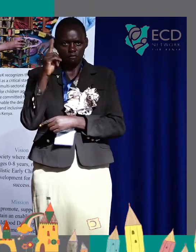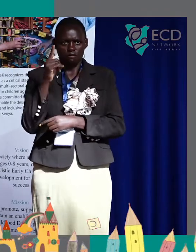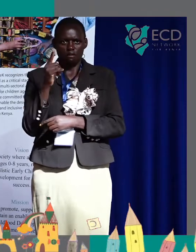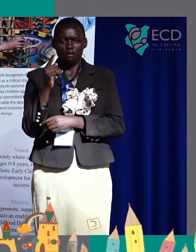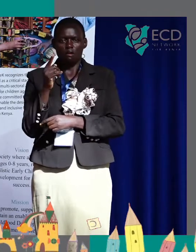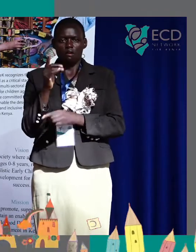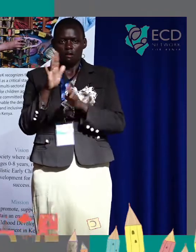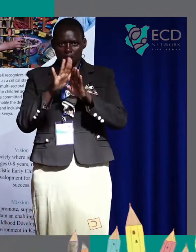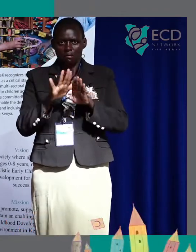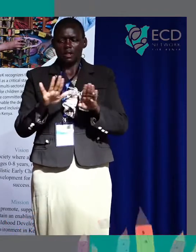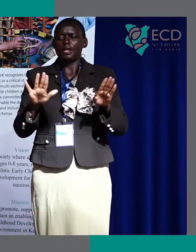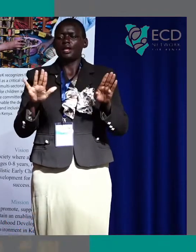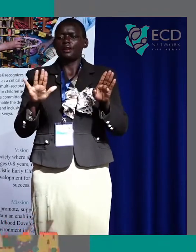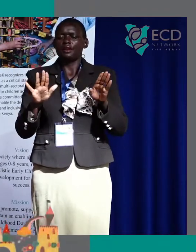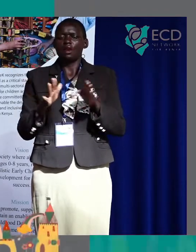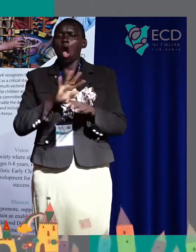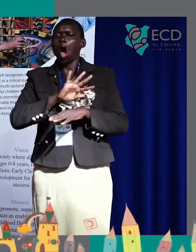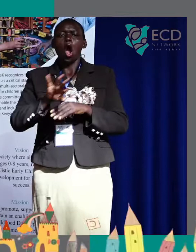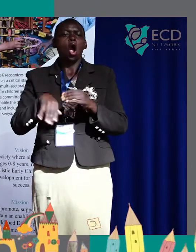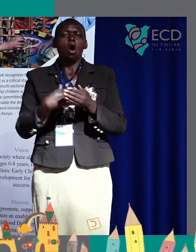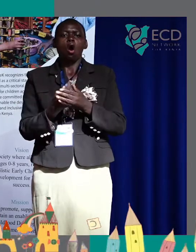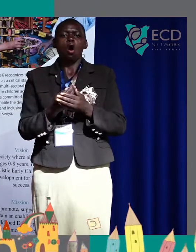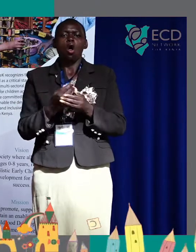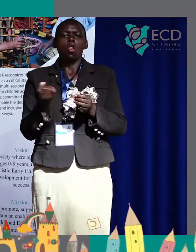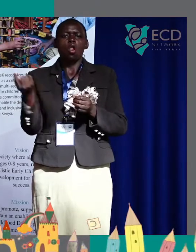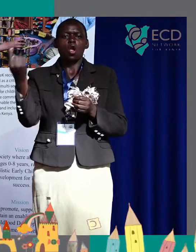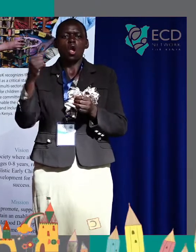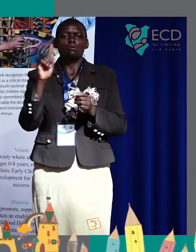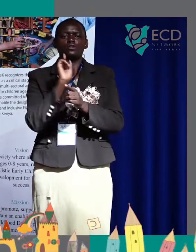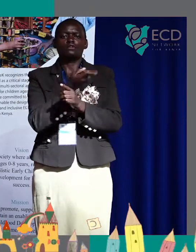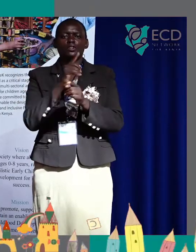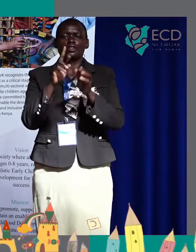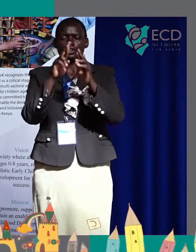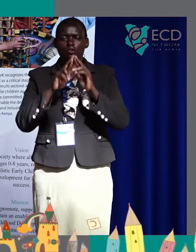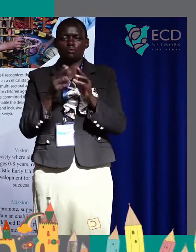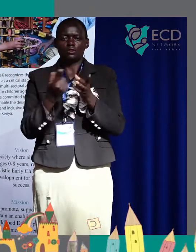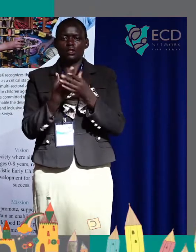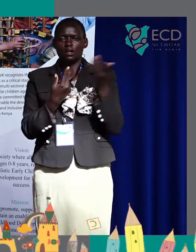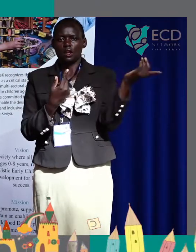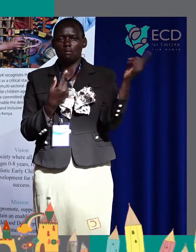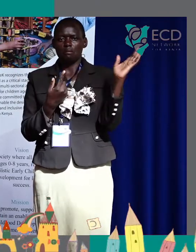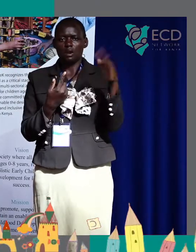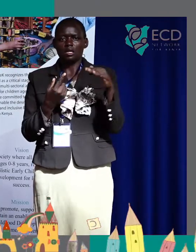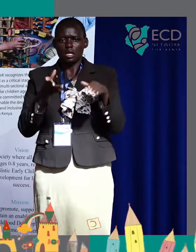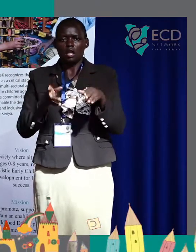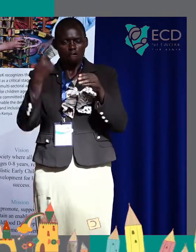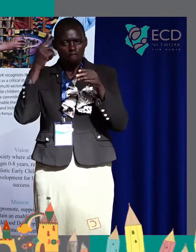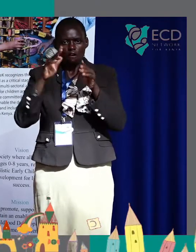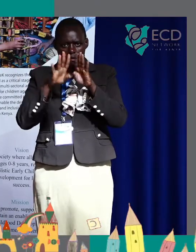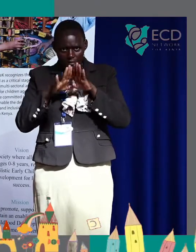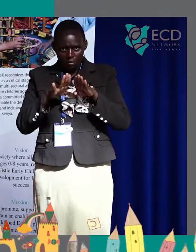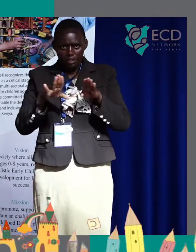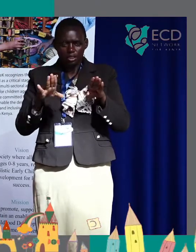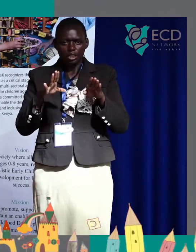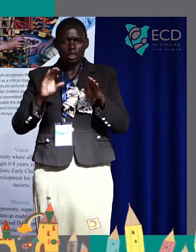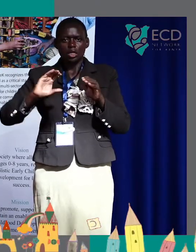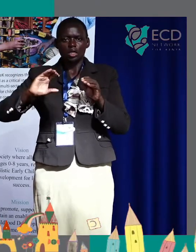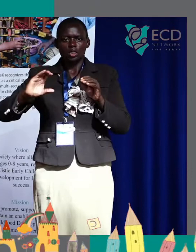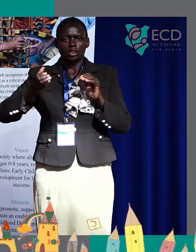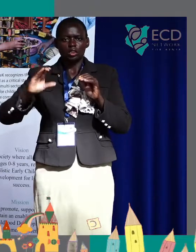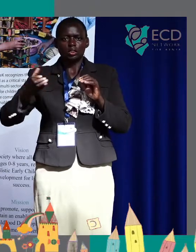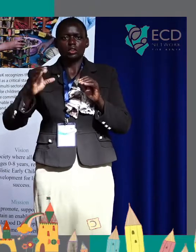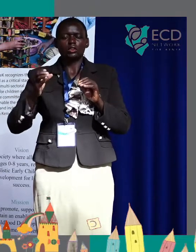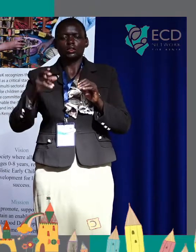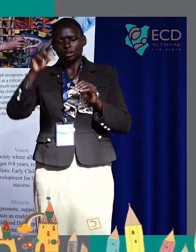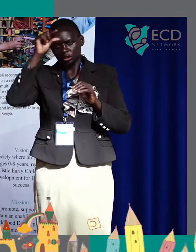plenary in this room. All of us will come from our rooms and come in for a plenary. Then the county governments will be